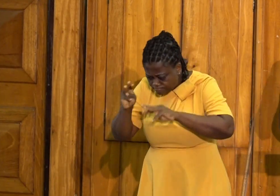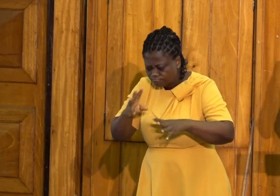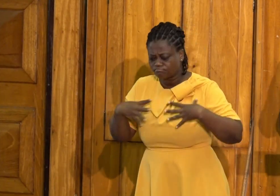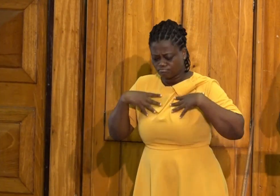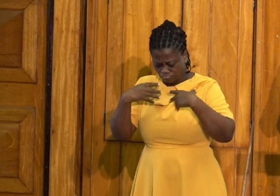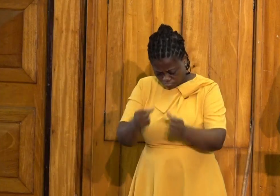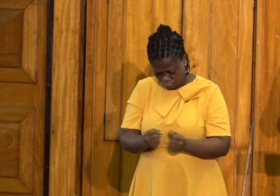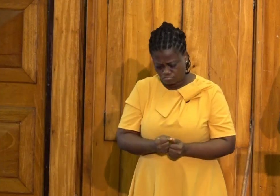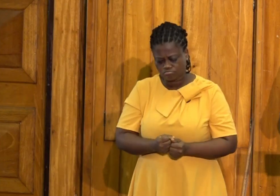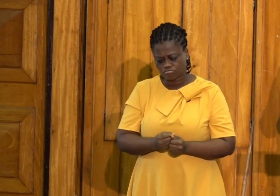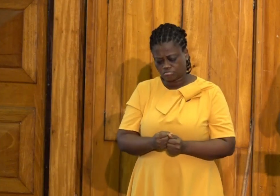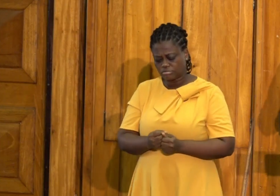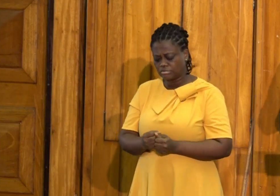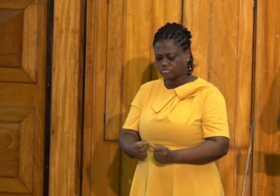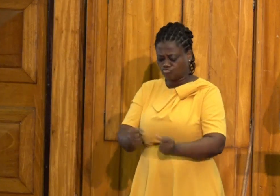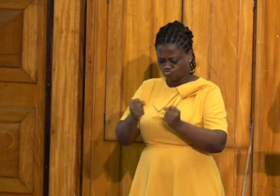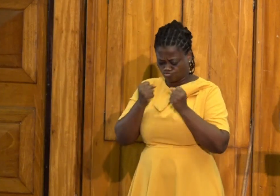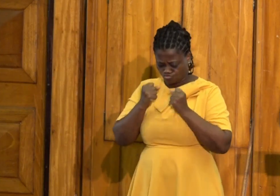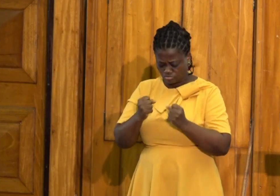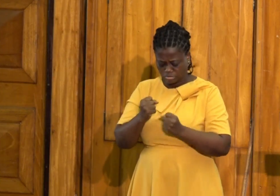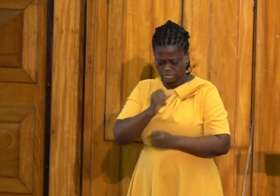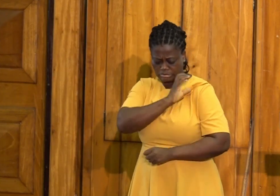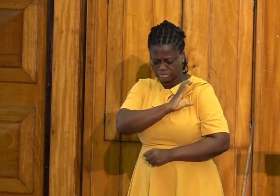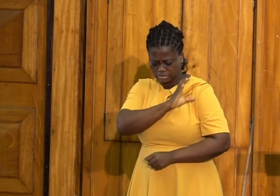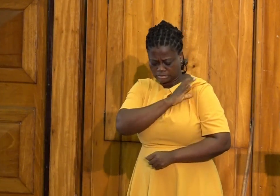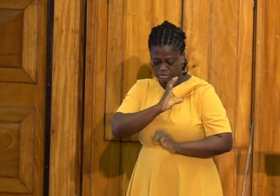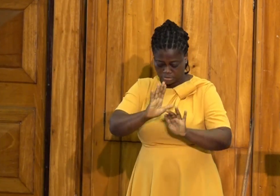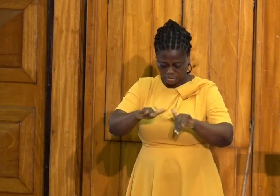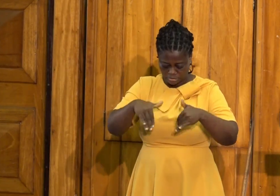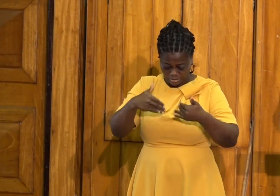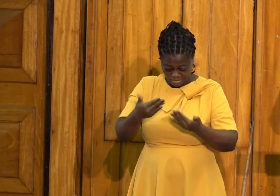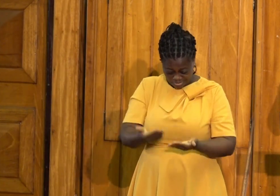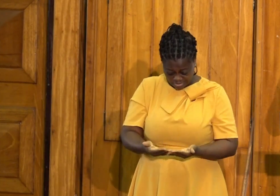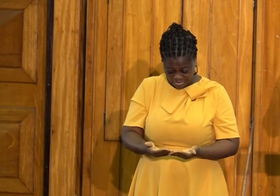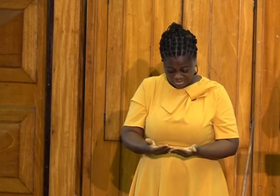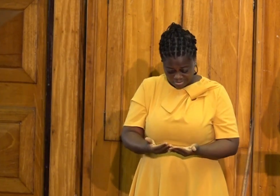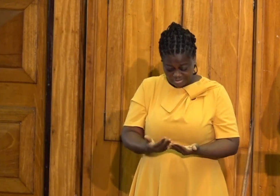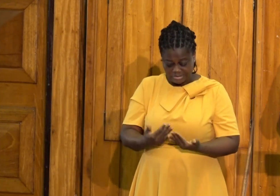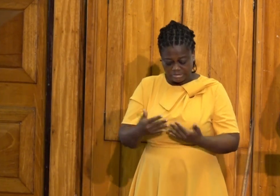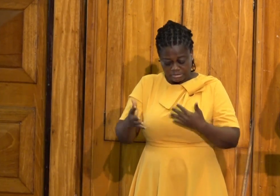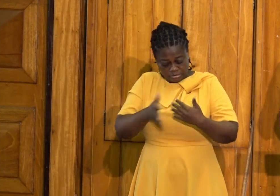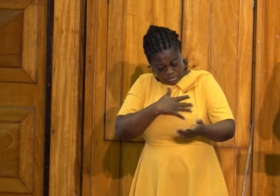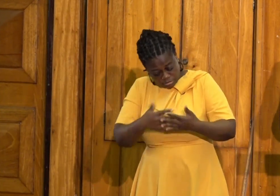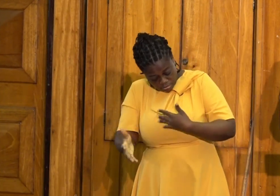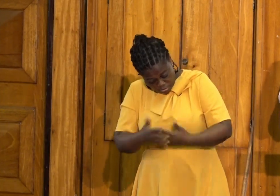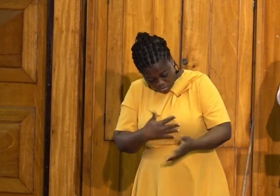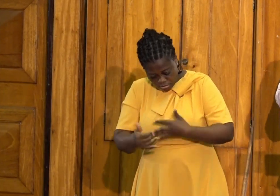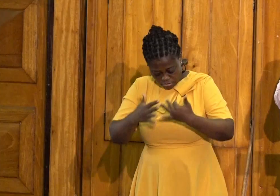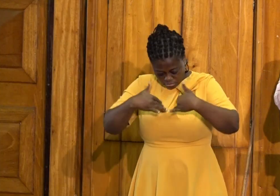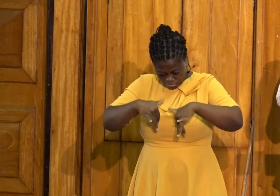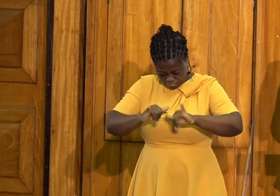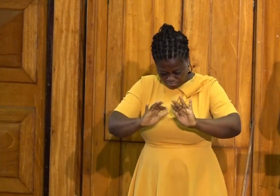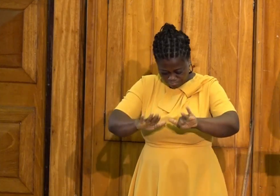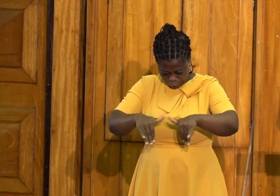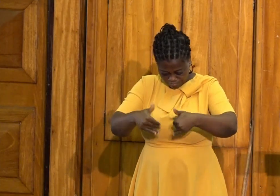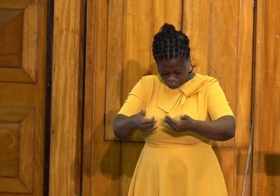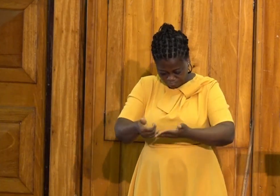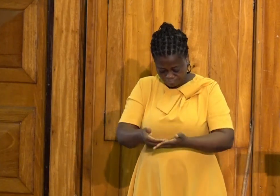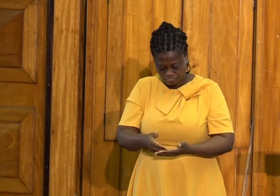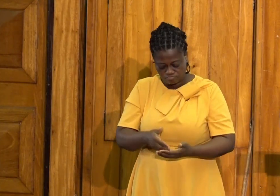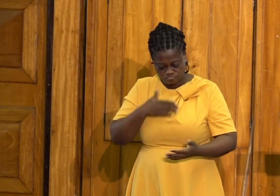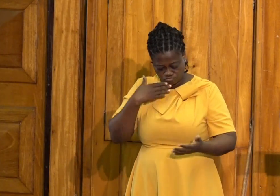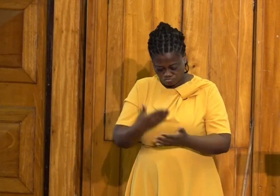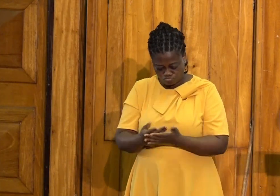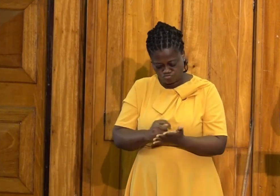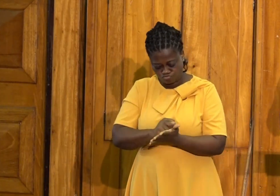strong clinical delivery. However, despite the good overall treatment rate, follow-up